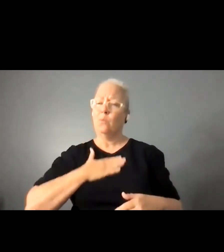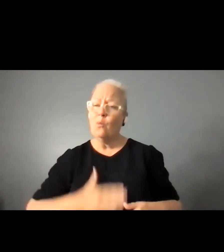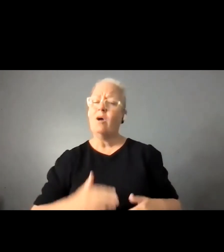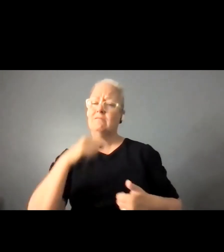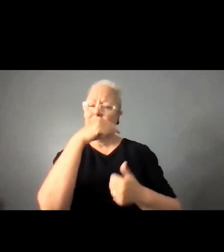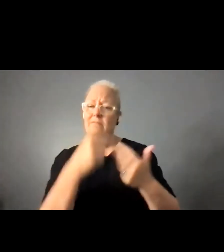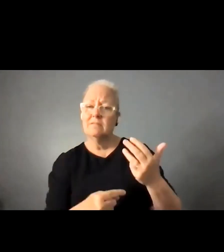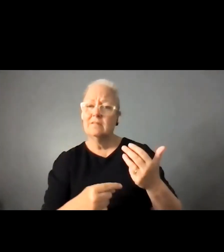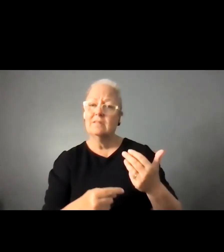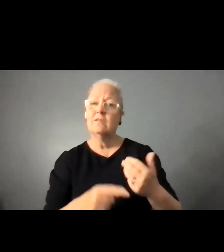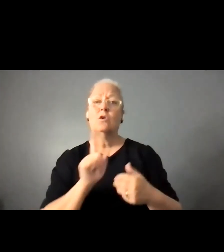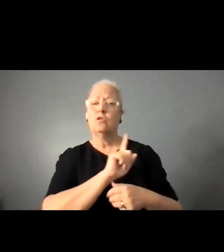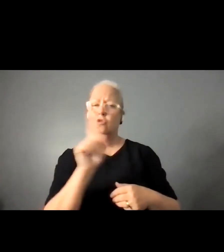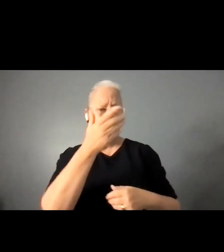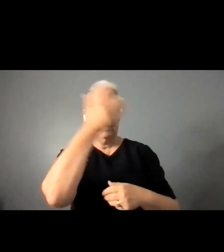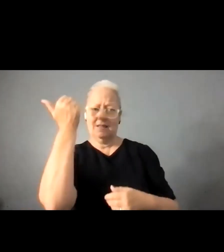forget us.